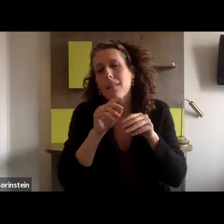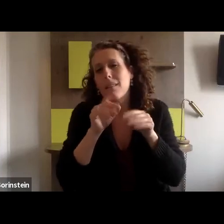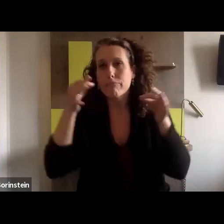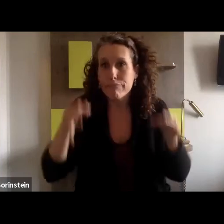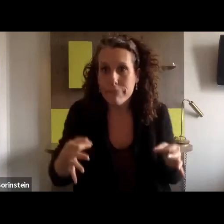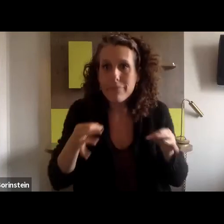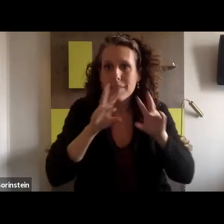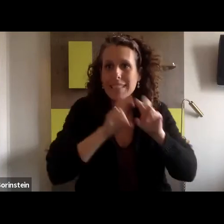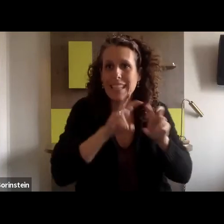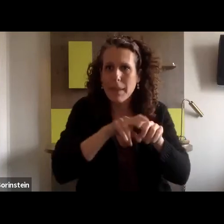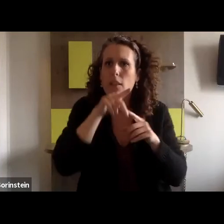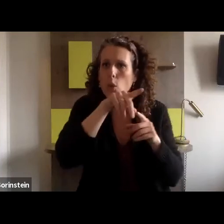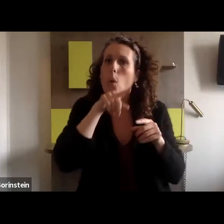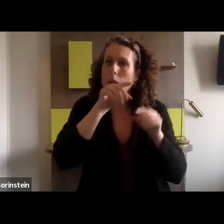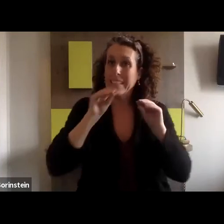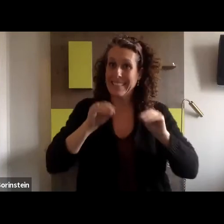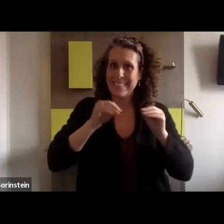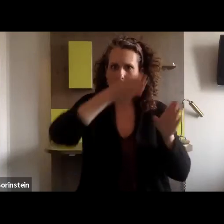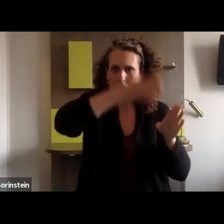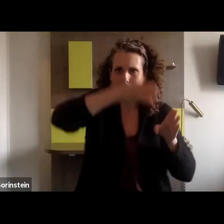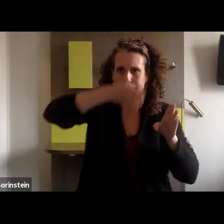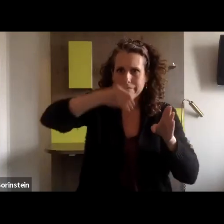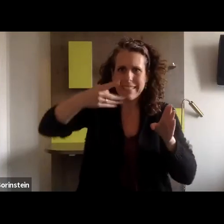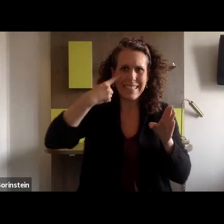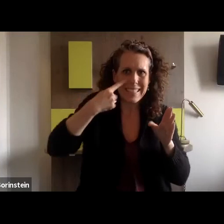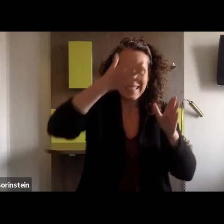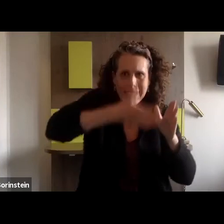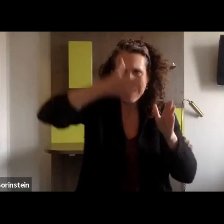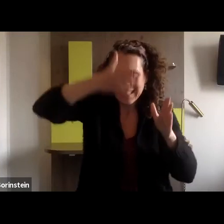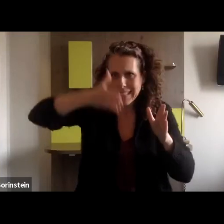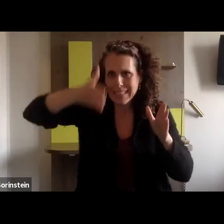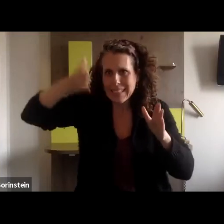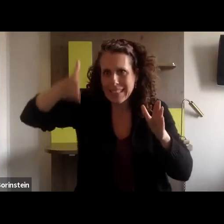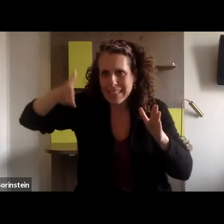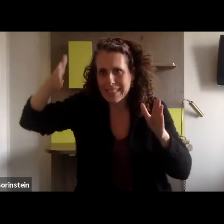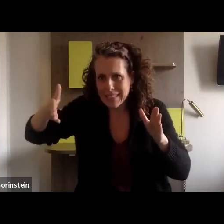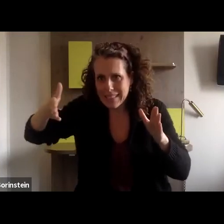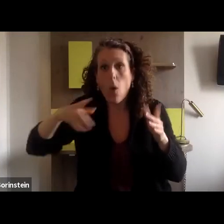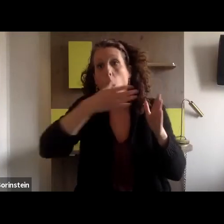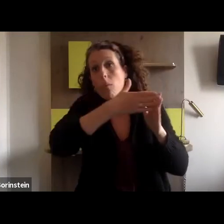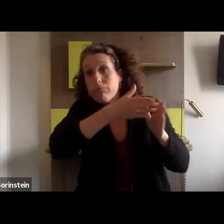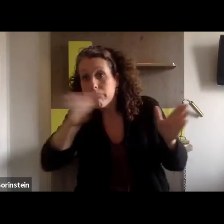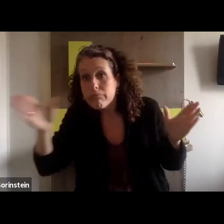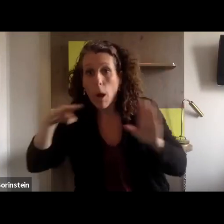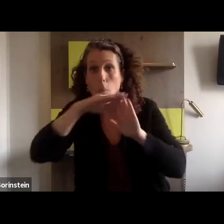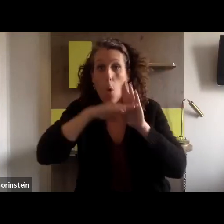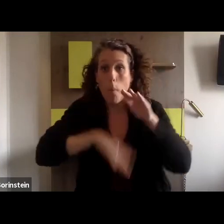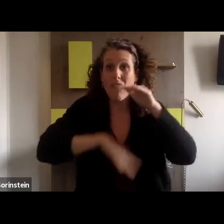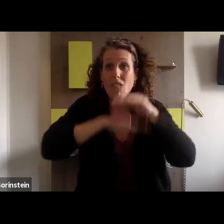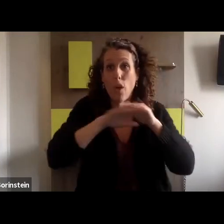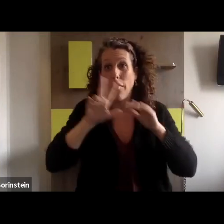during the course of a semester, by the end of the semester, by the end of the program, after 3